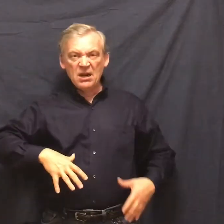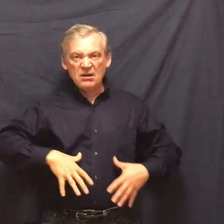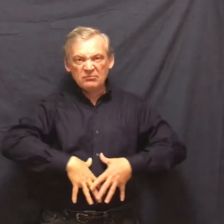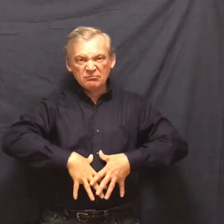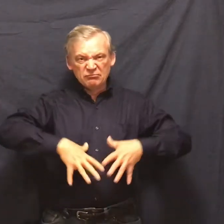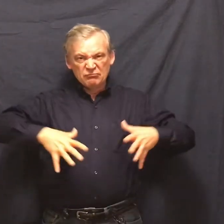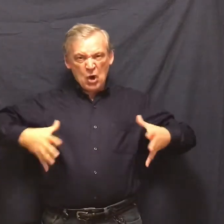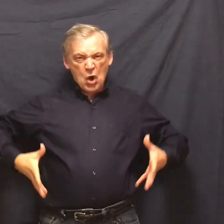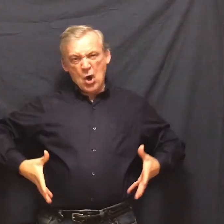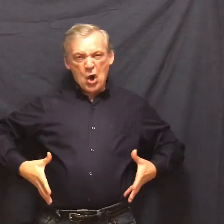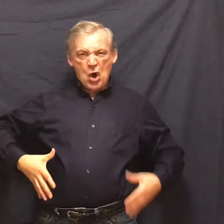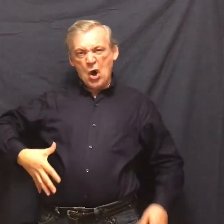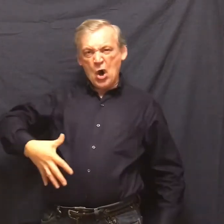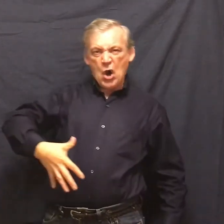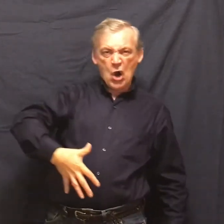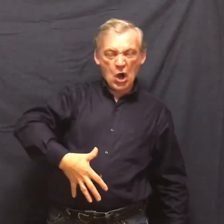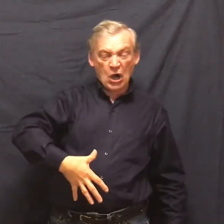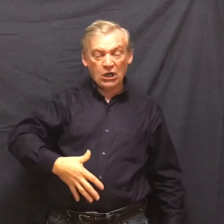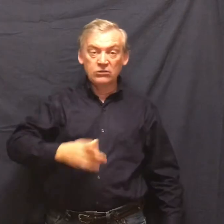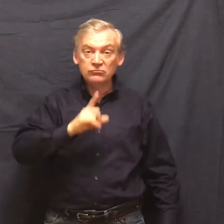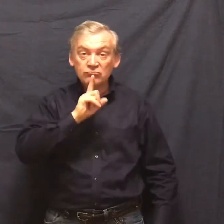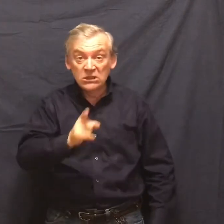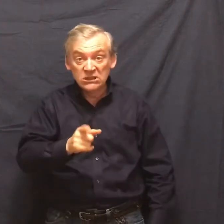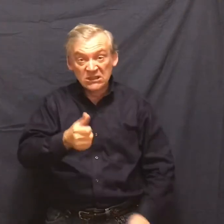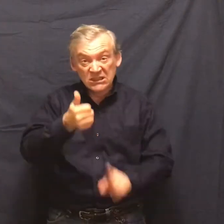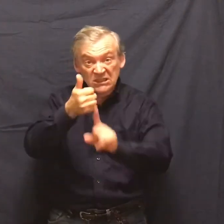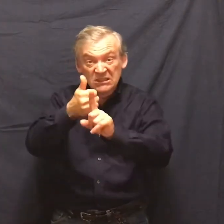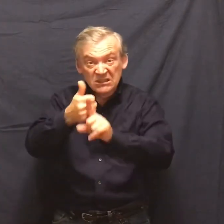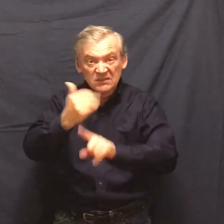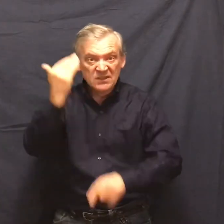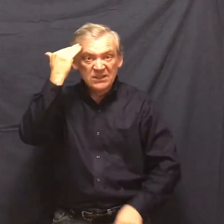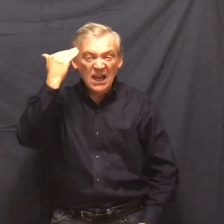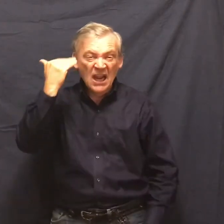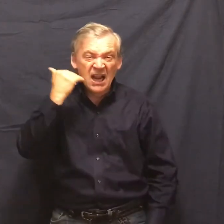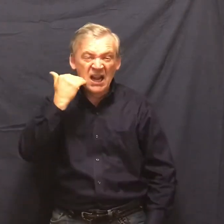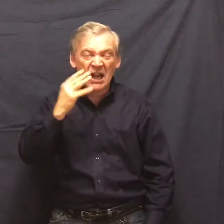His head still dripped water from the scrubbing and dousing.